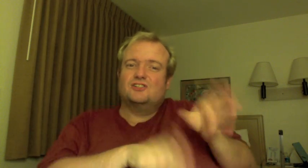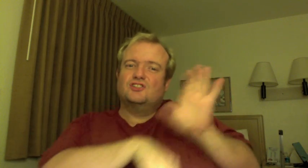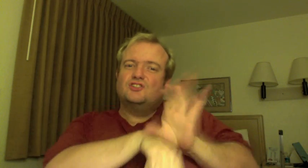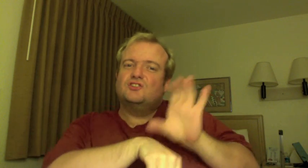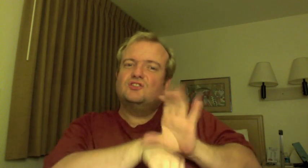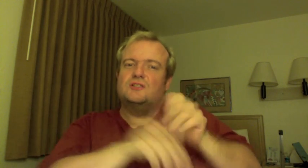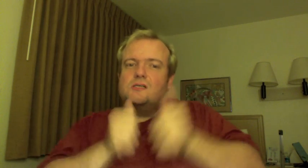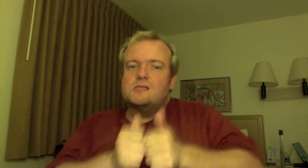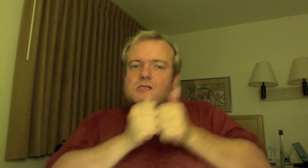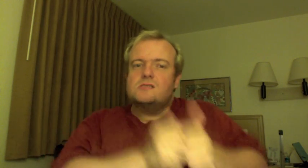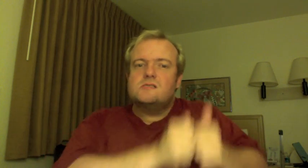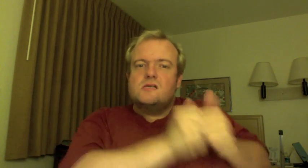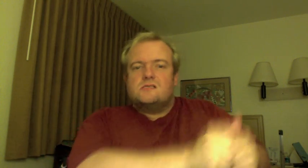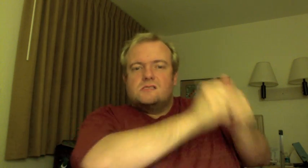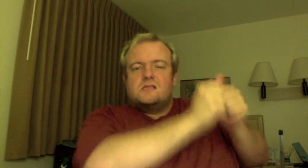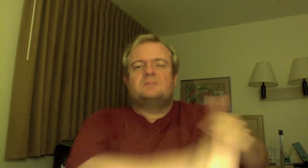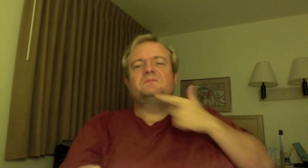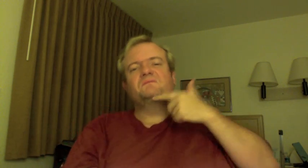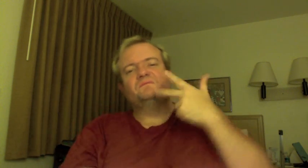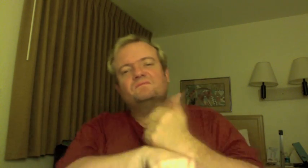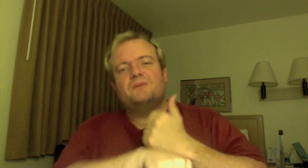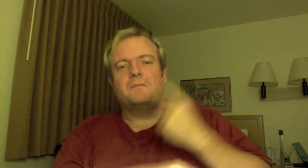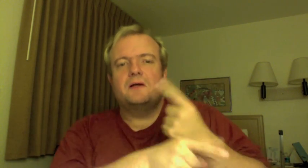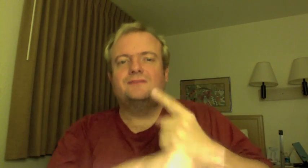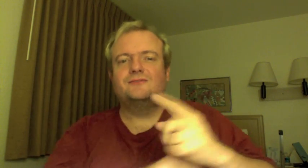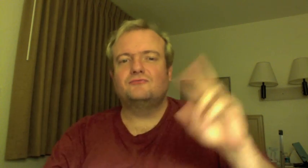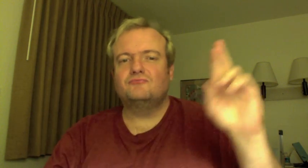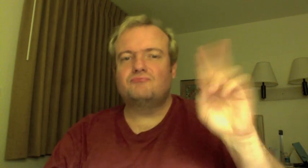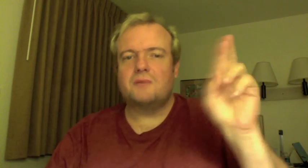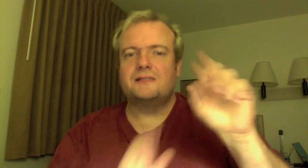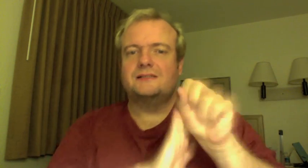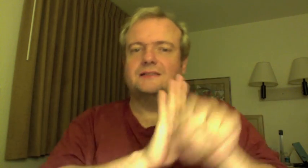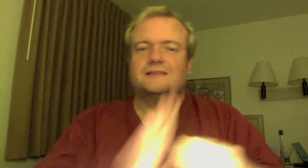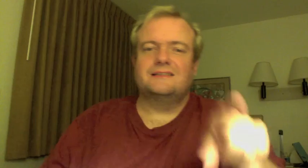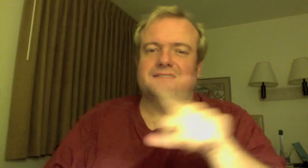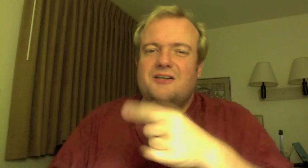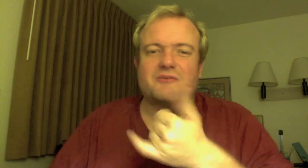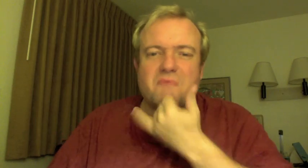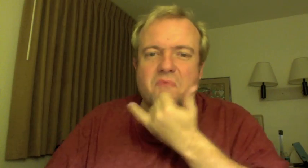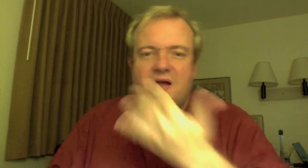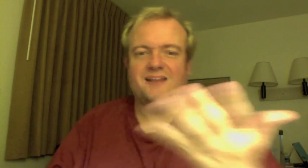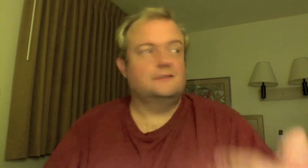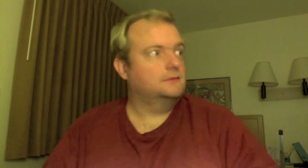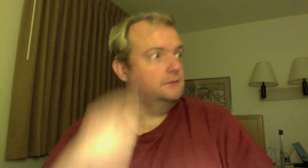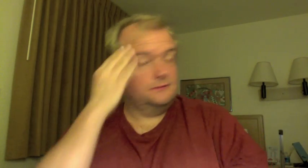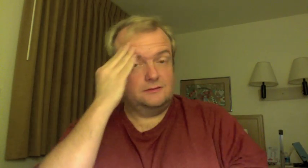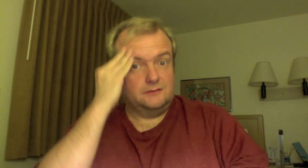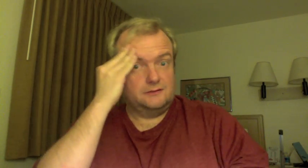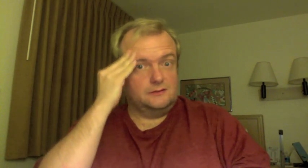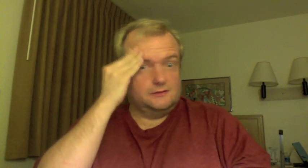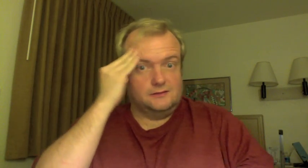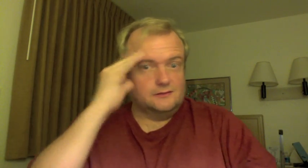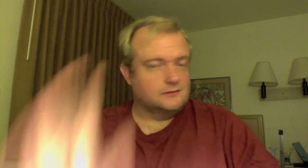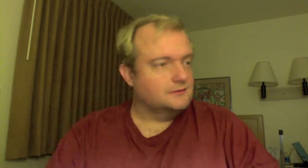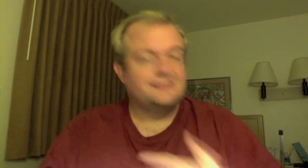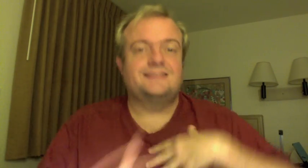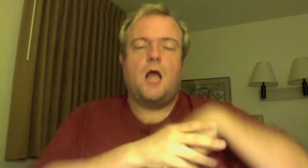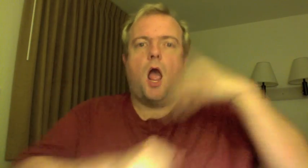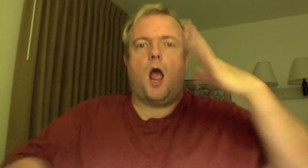and we had, to prove in many expert panel meetings that our building is